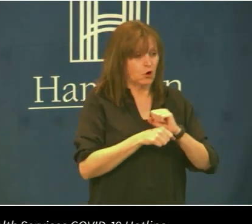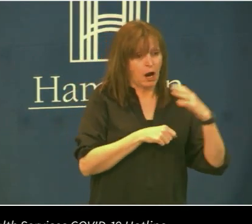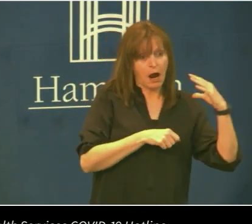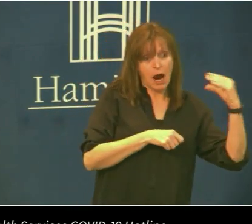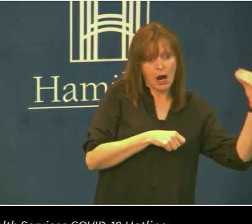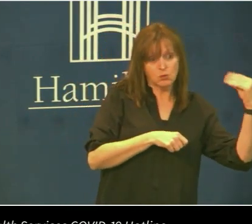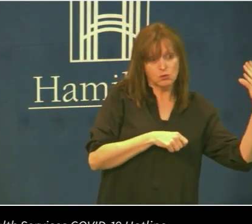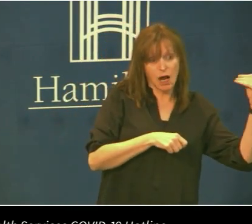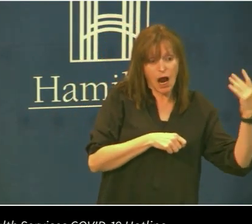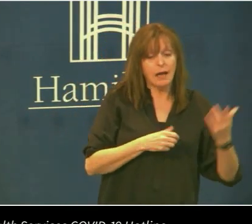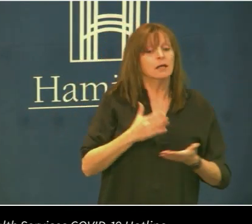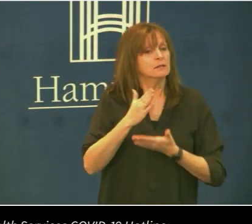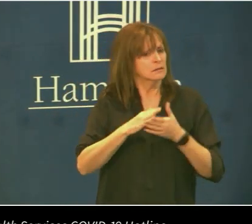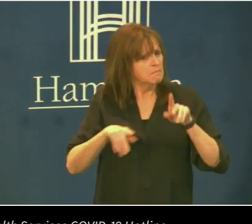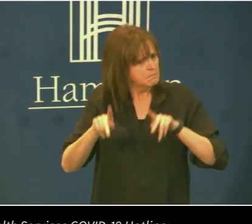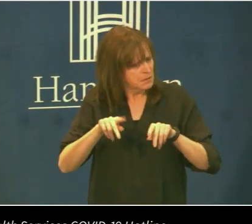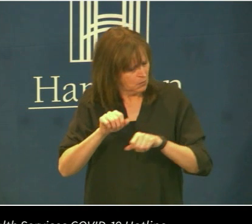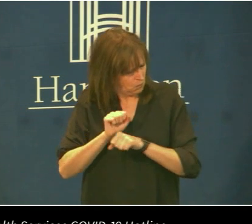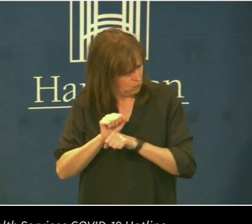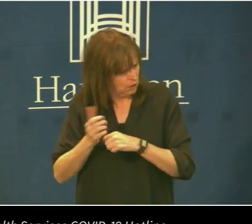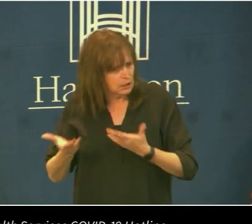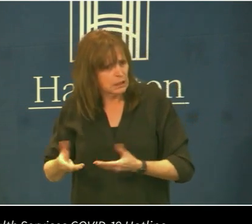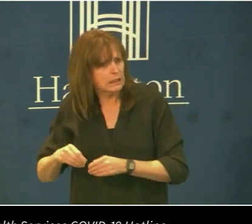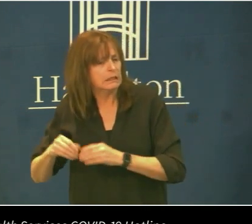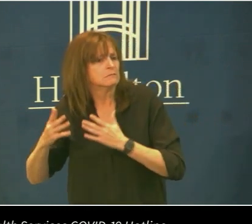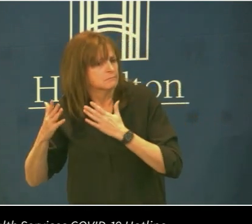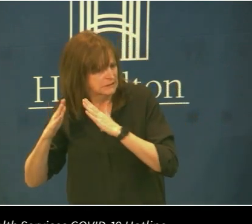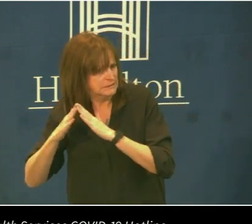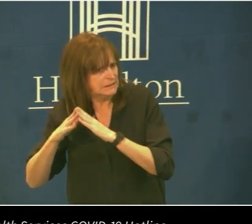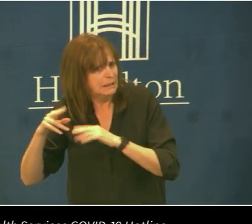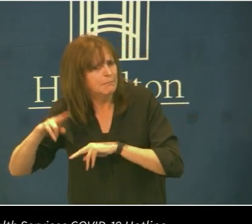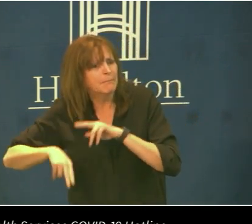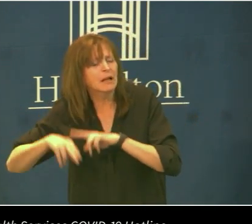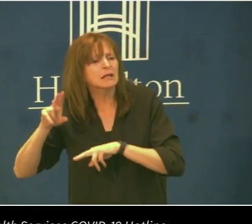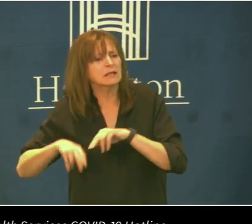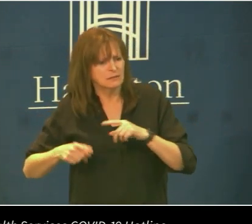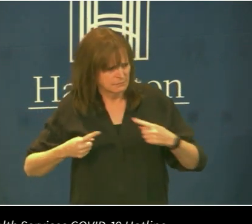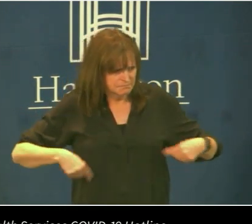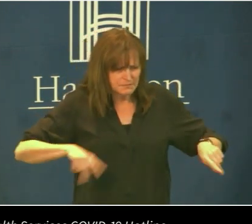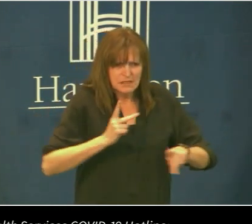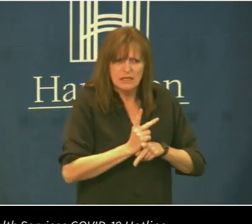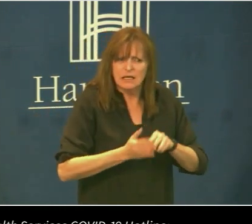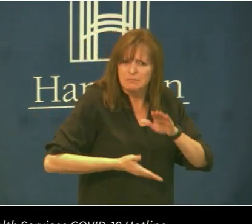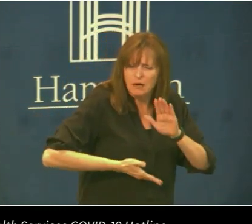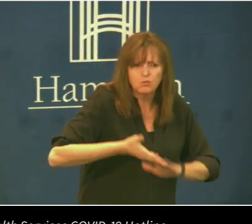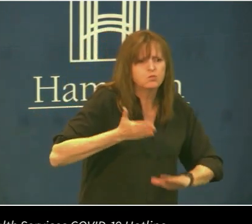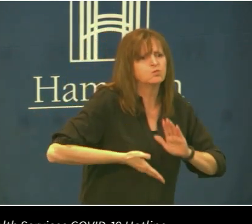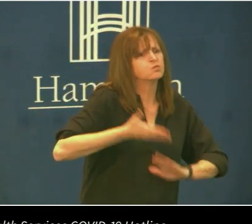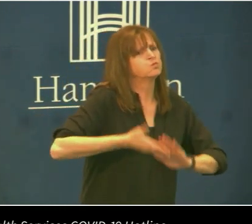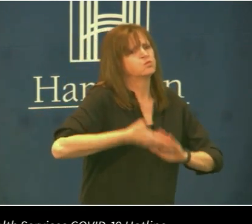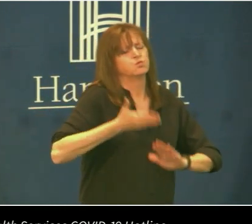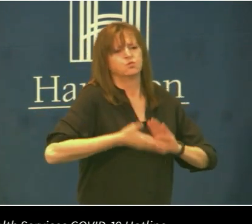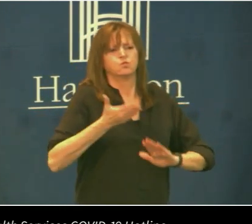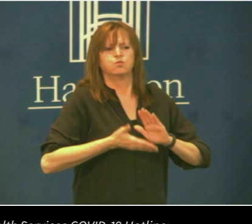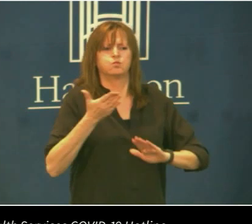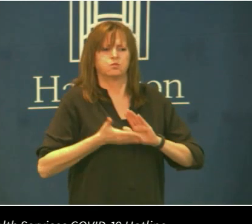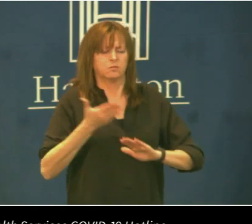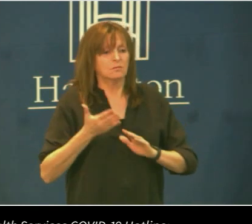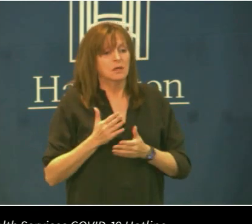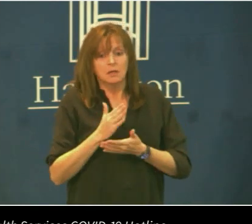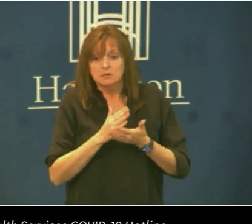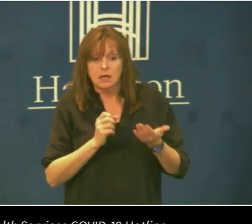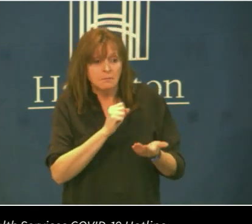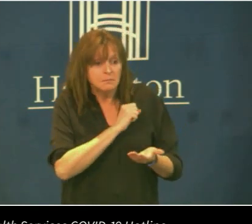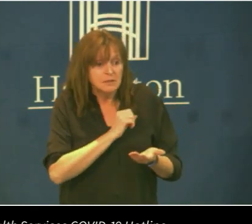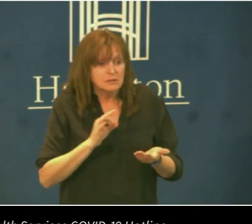city services going. I also want to commend our staff who have, on a dime and with very little notice, figured out lots of ways to keep